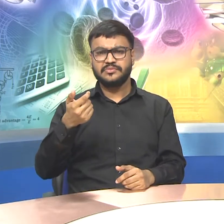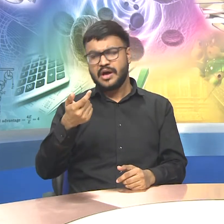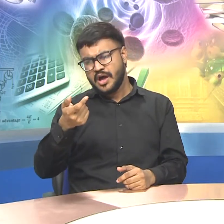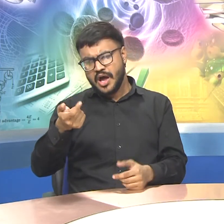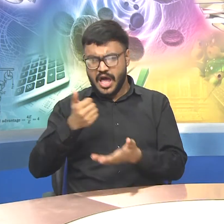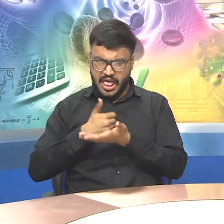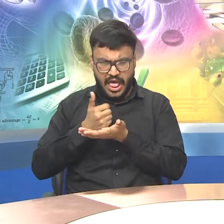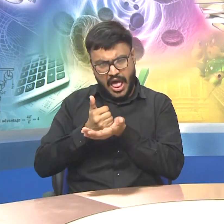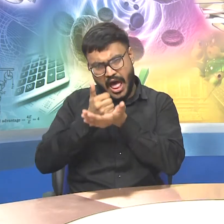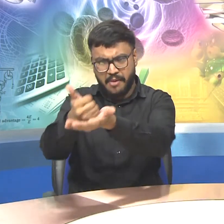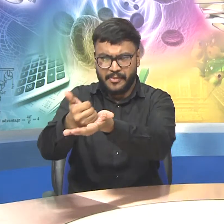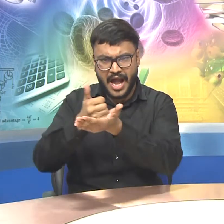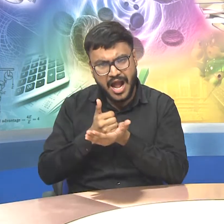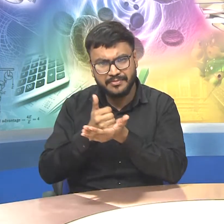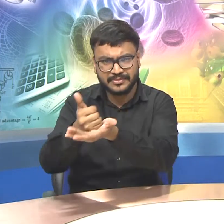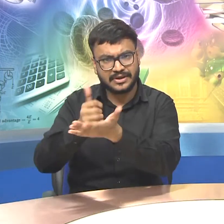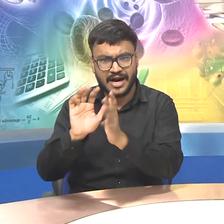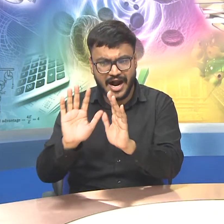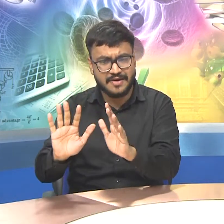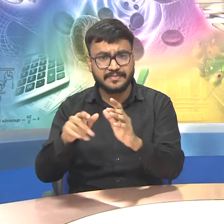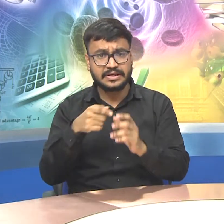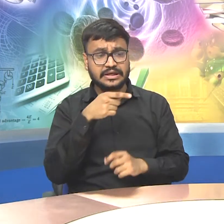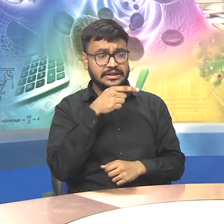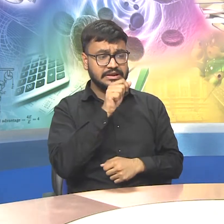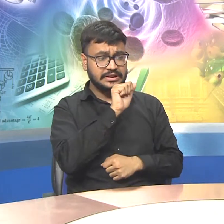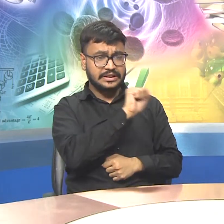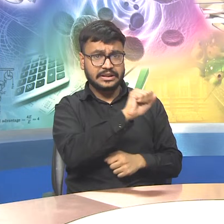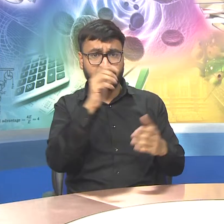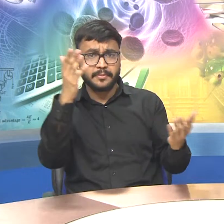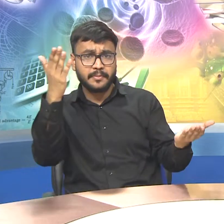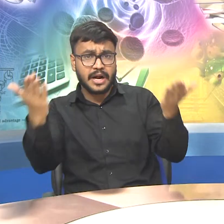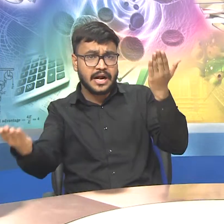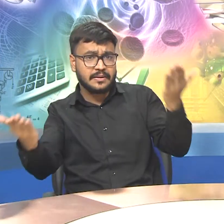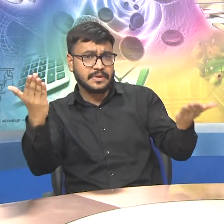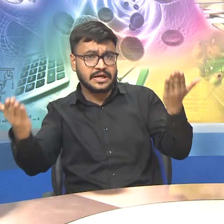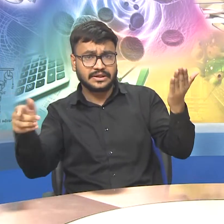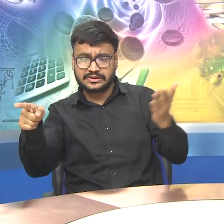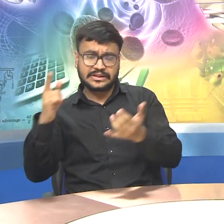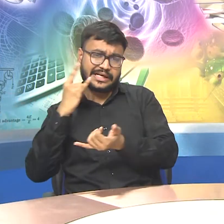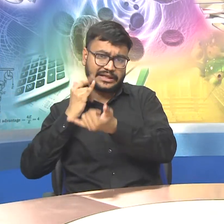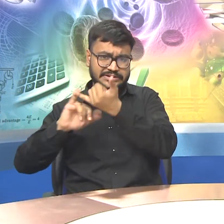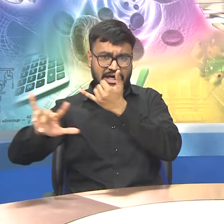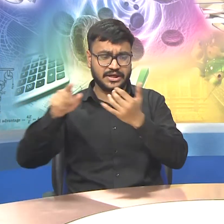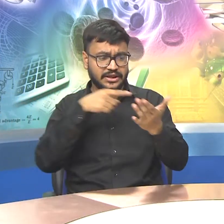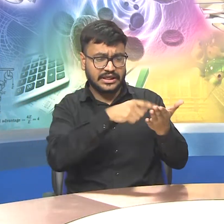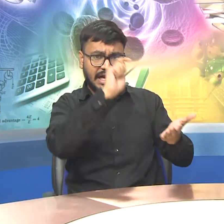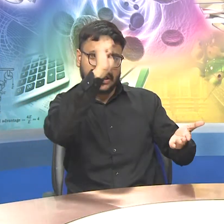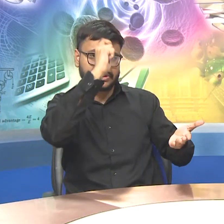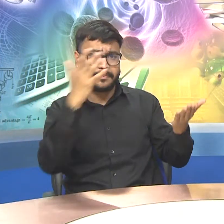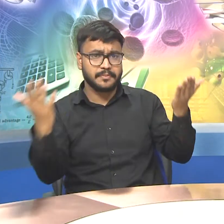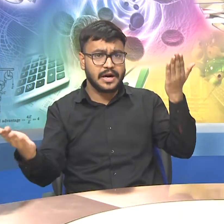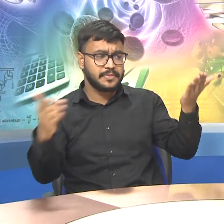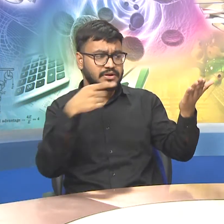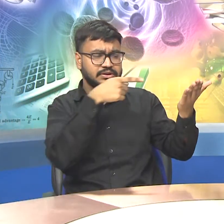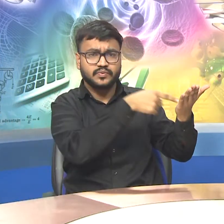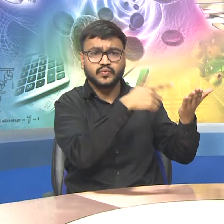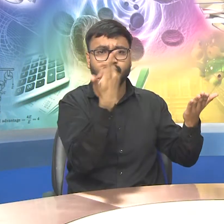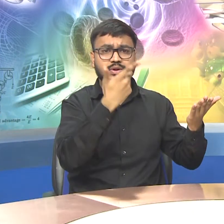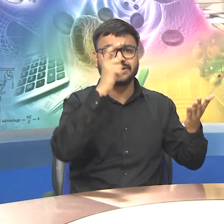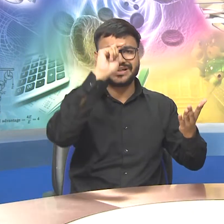whom. But in ISL, this is clear just by a single sign, help